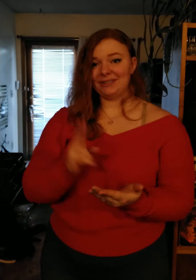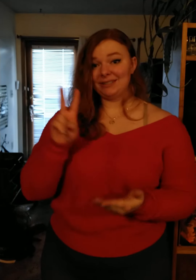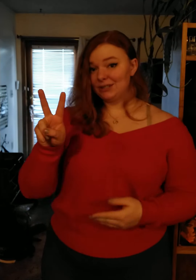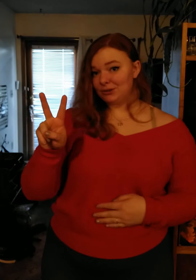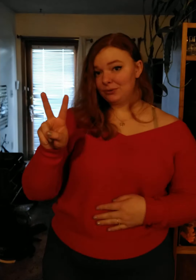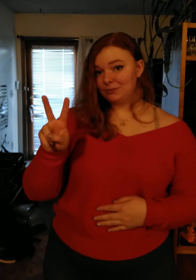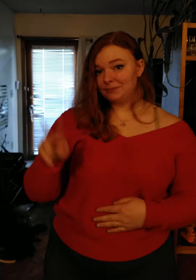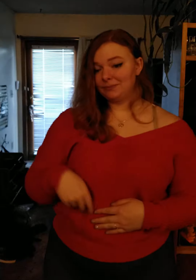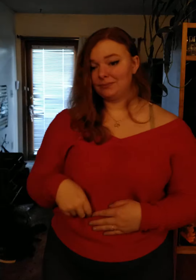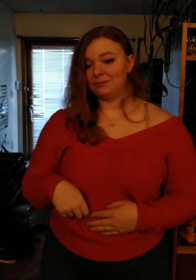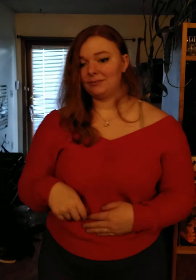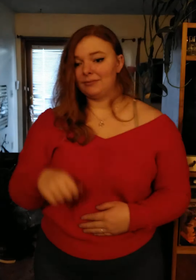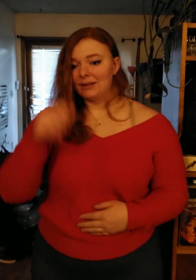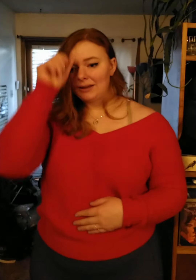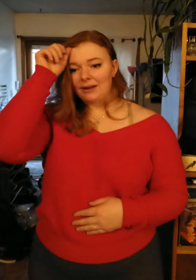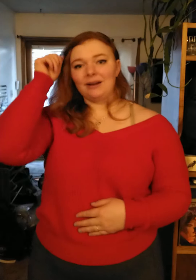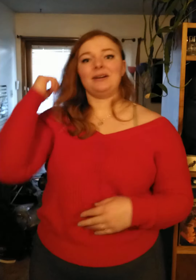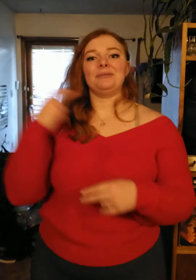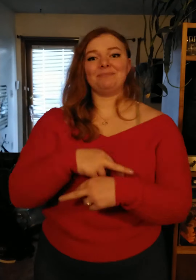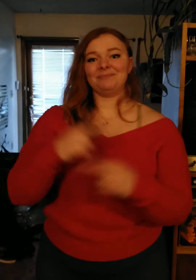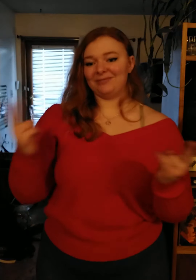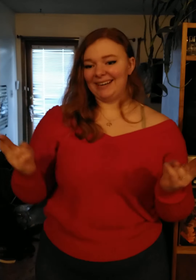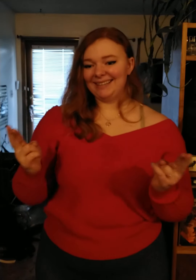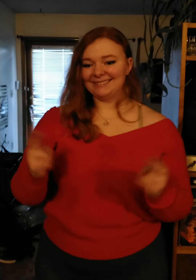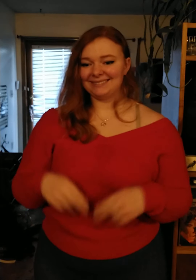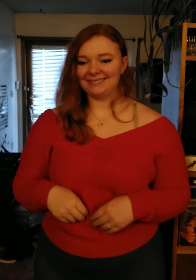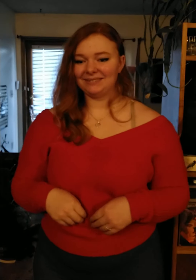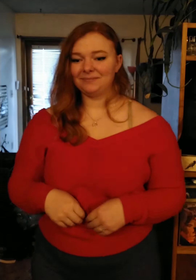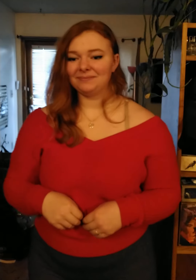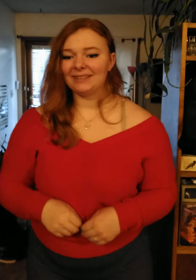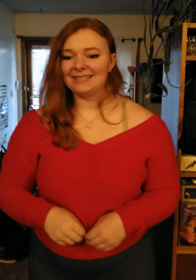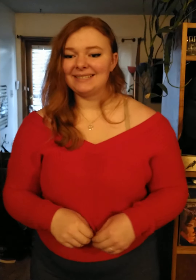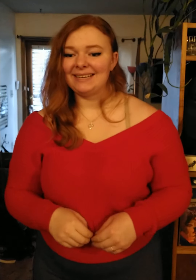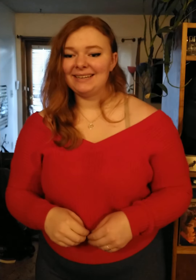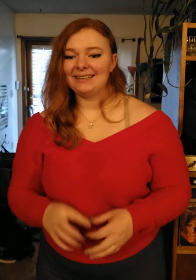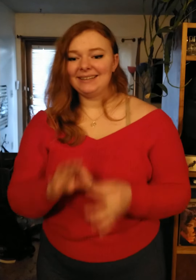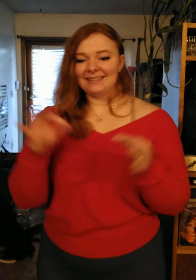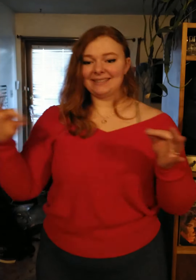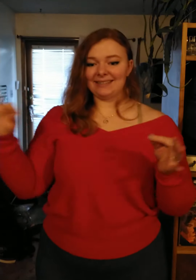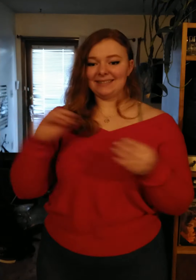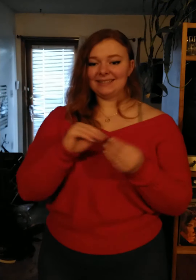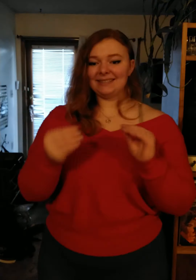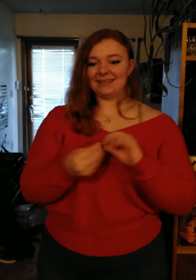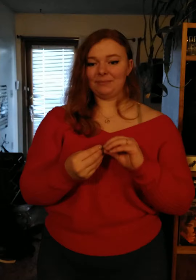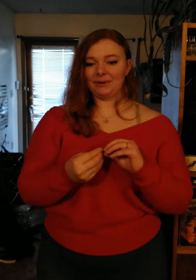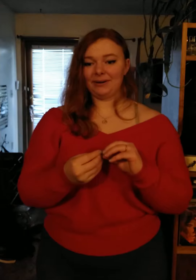2. Ready? Let's see. Sentence number